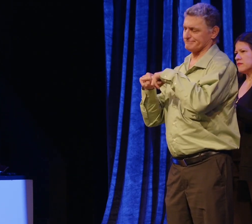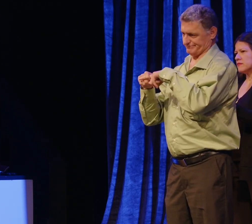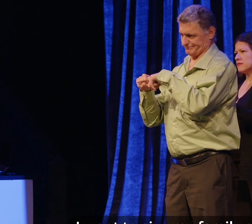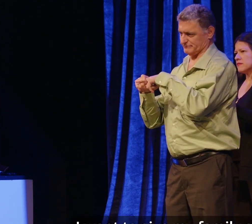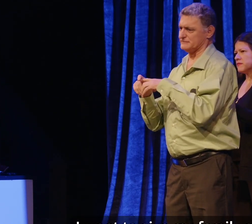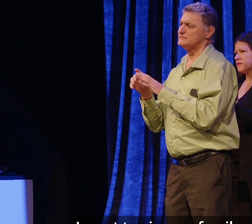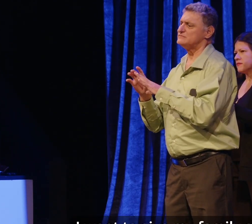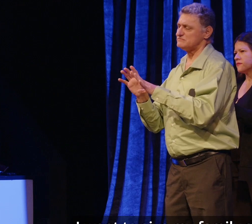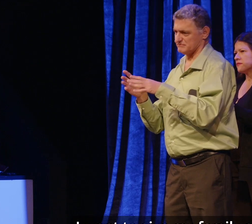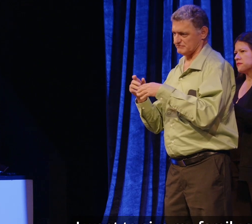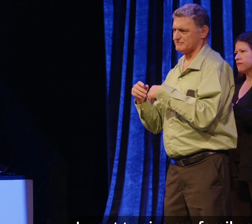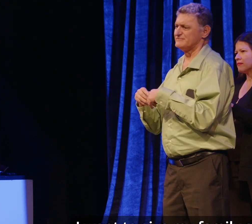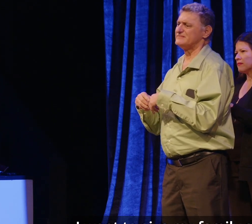I want to give my family a break.